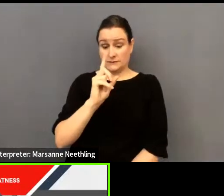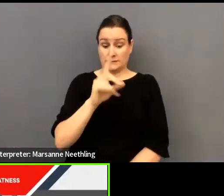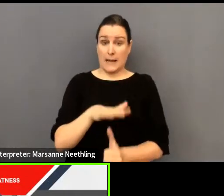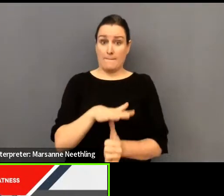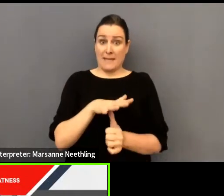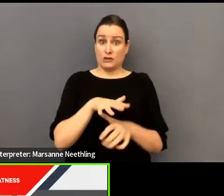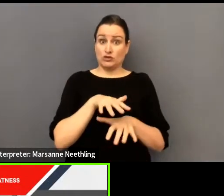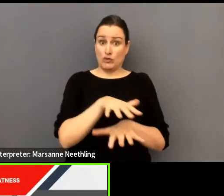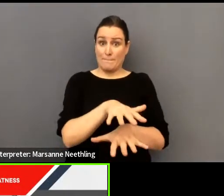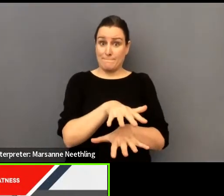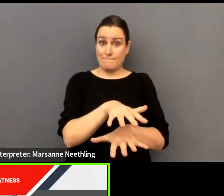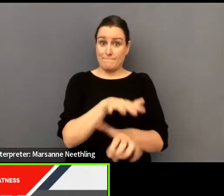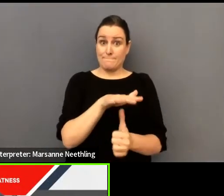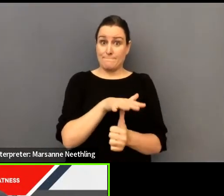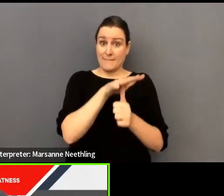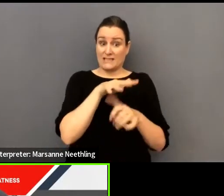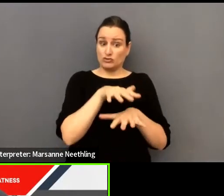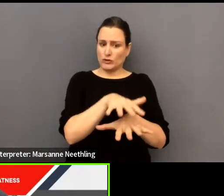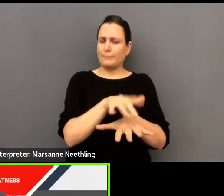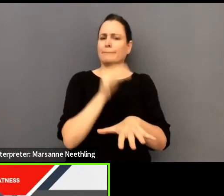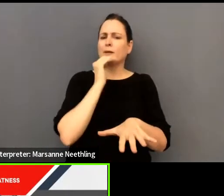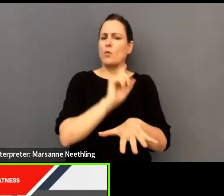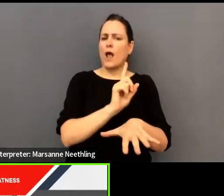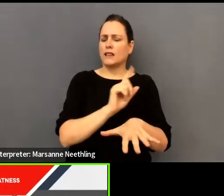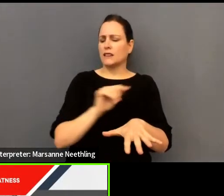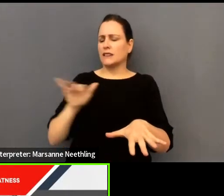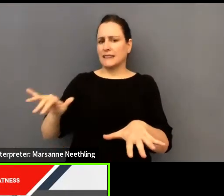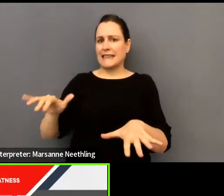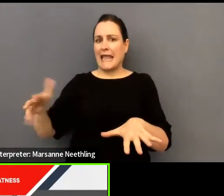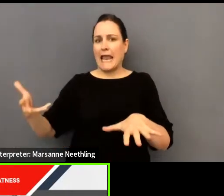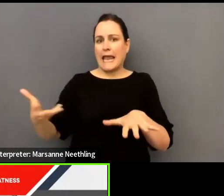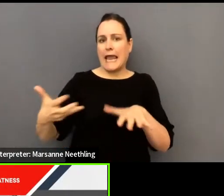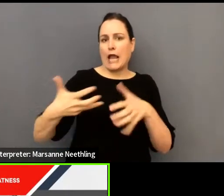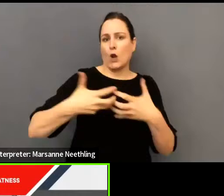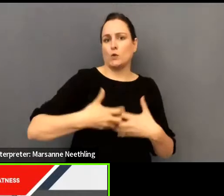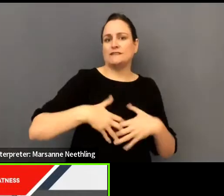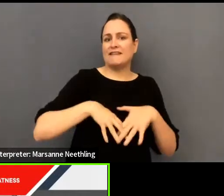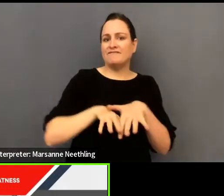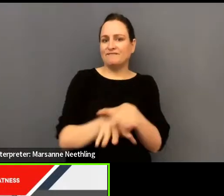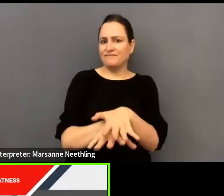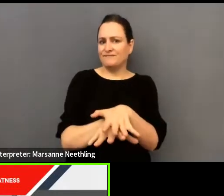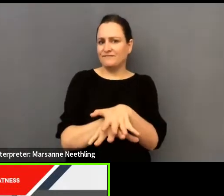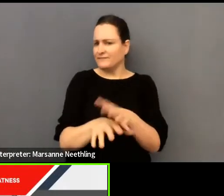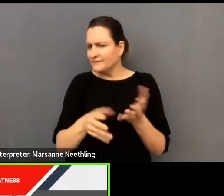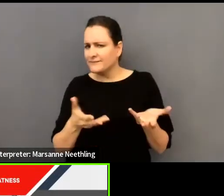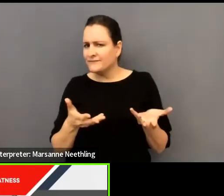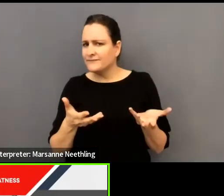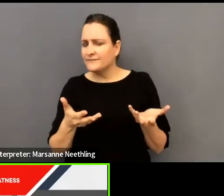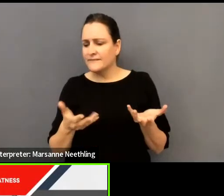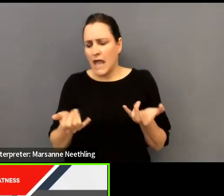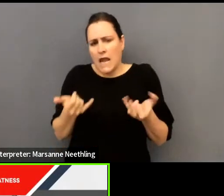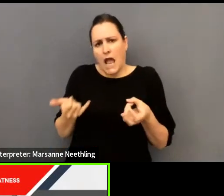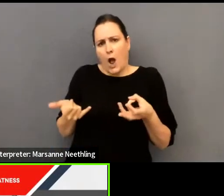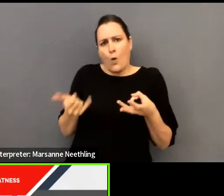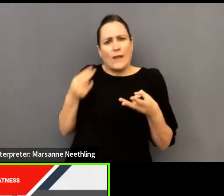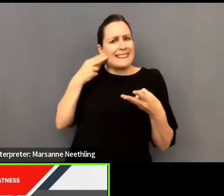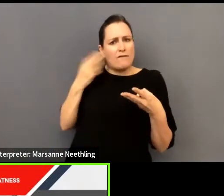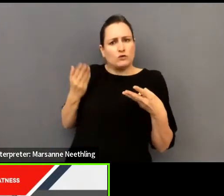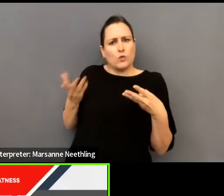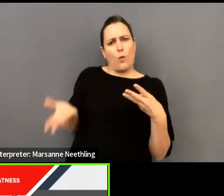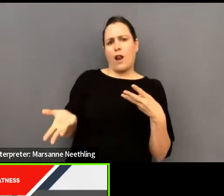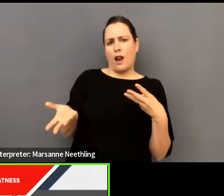for example, where we're going with the inclusivity, where are we going with the current deaf schools who are told that